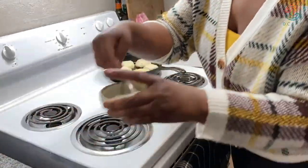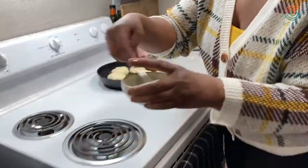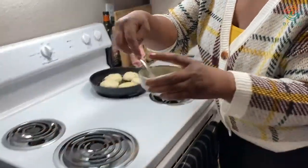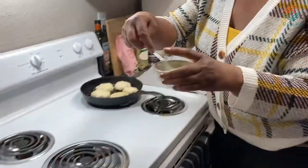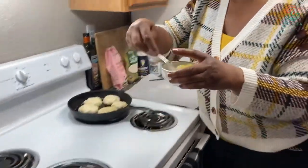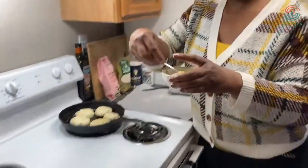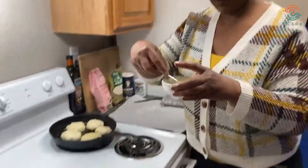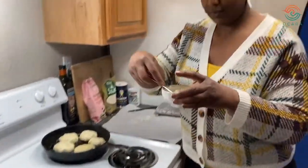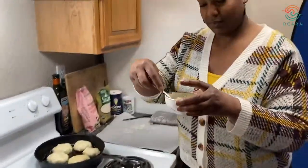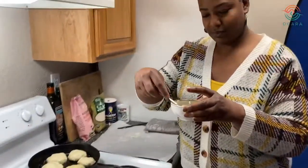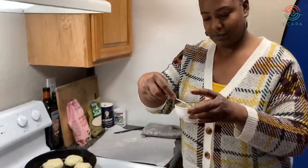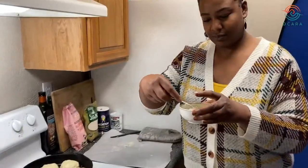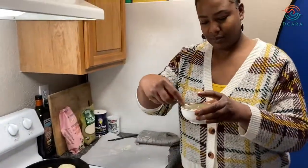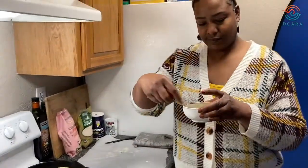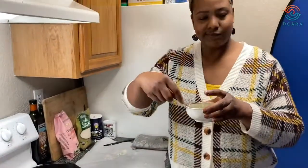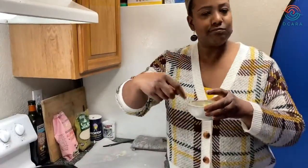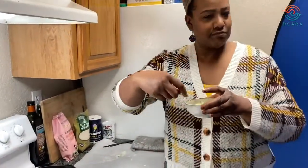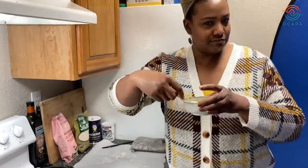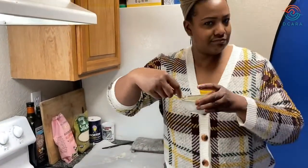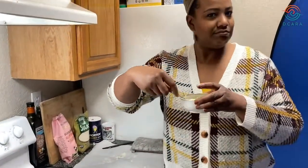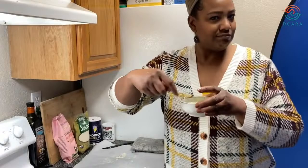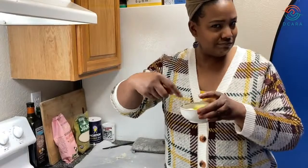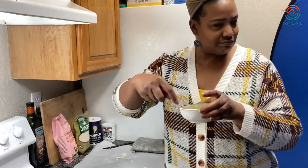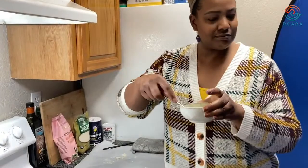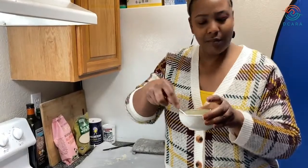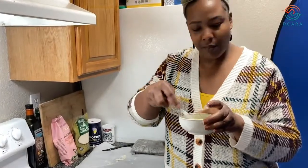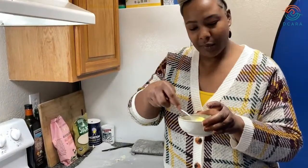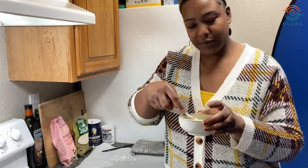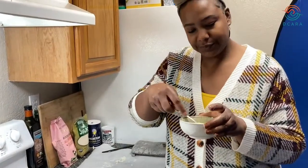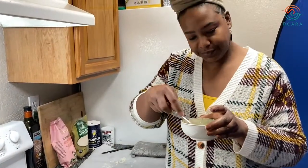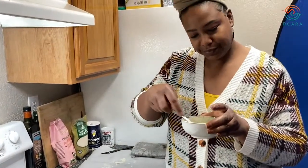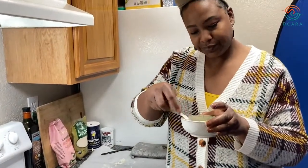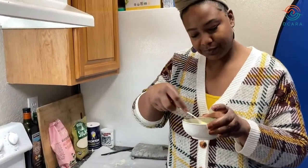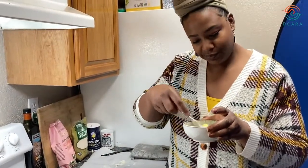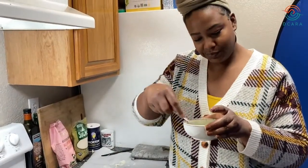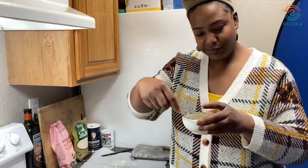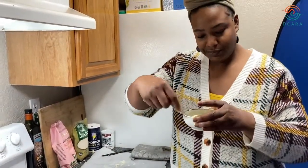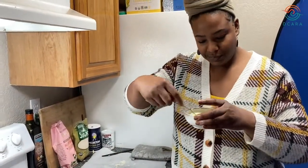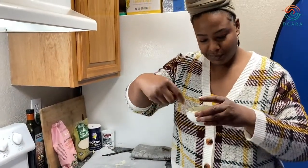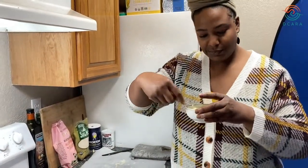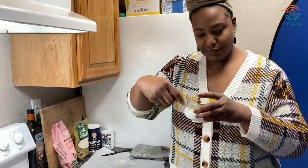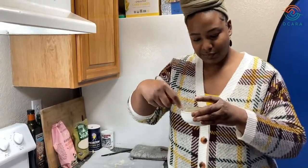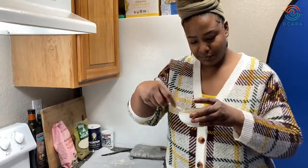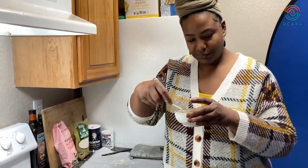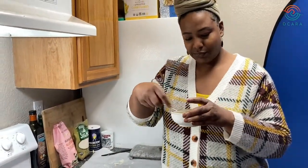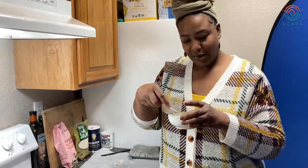Now grab your whipped egg and mayo mixture. Give it a little bit more whip just in case.